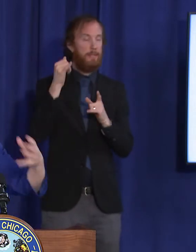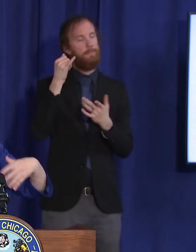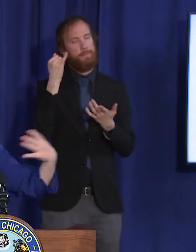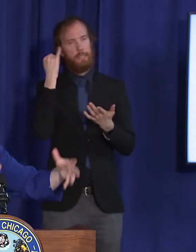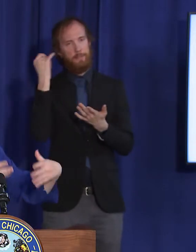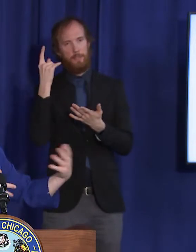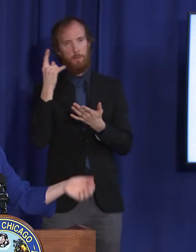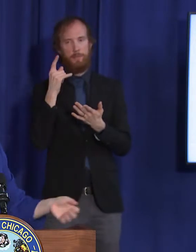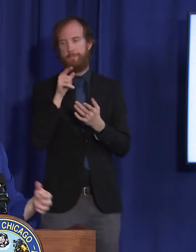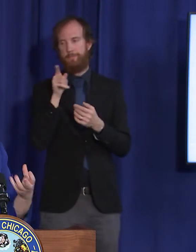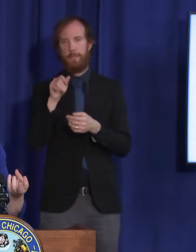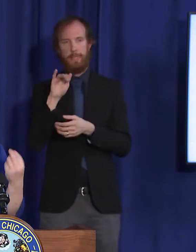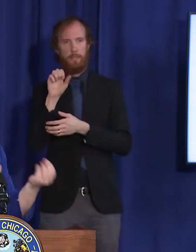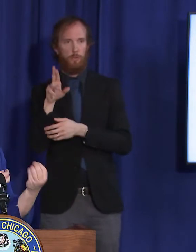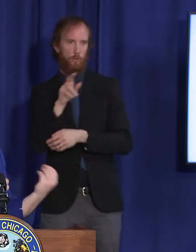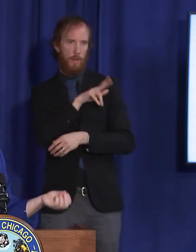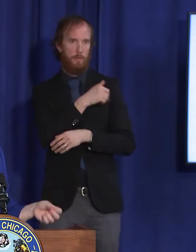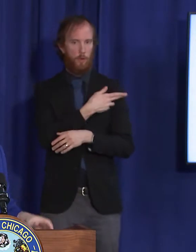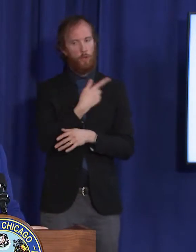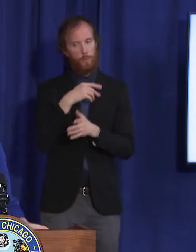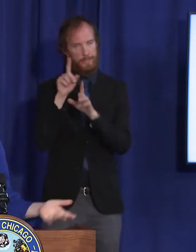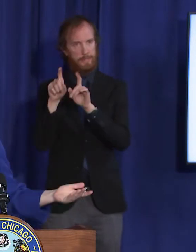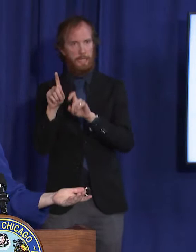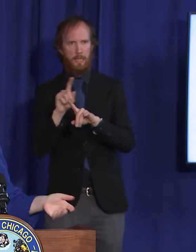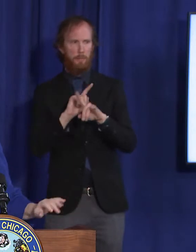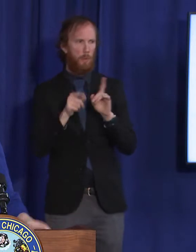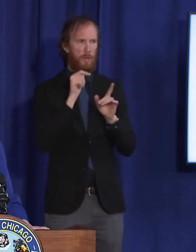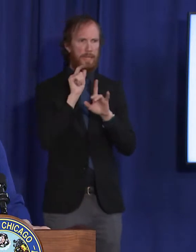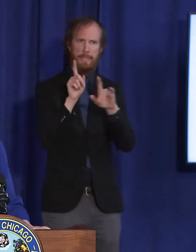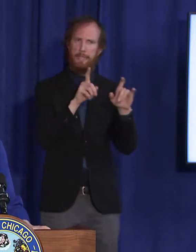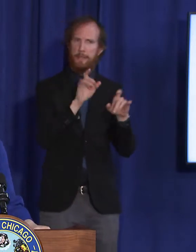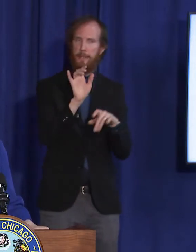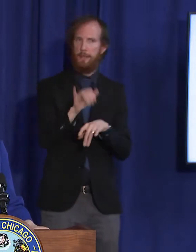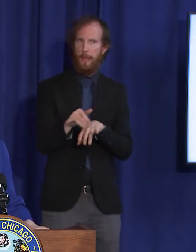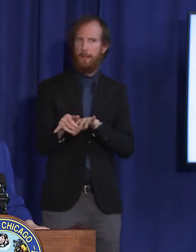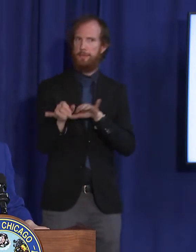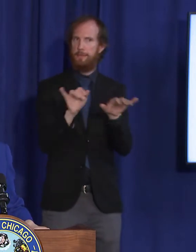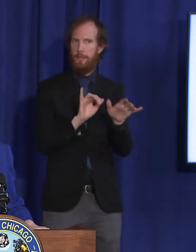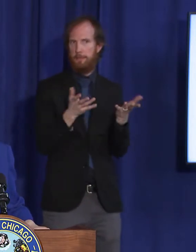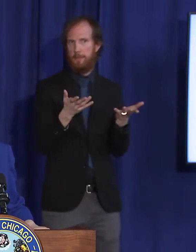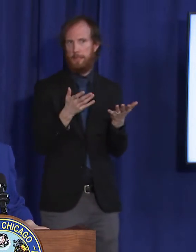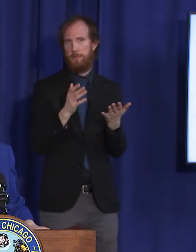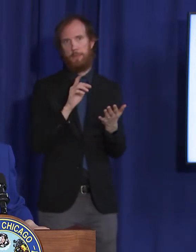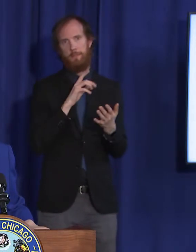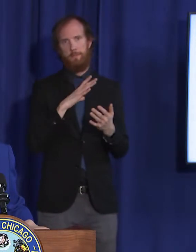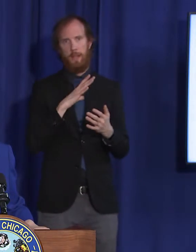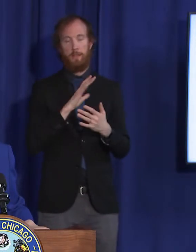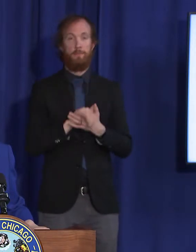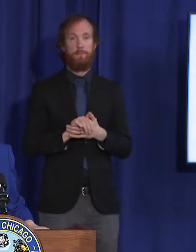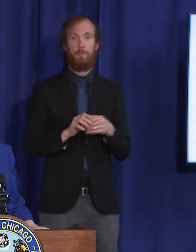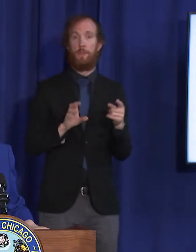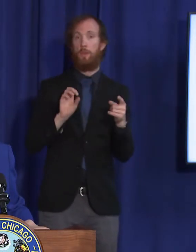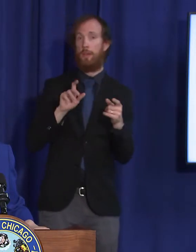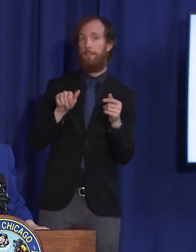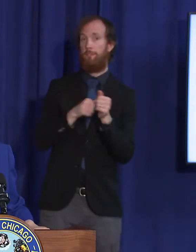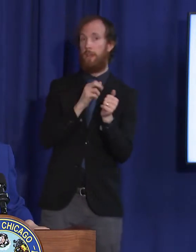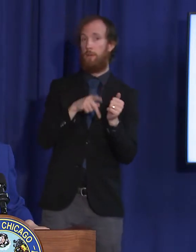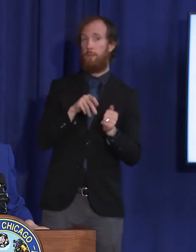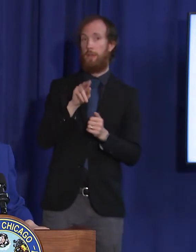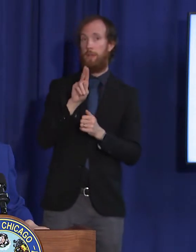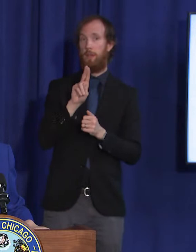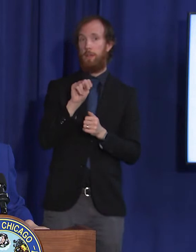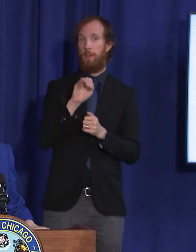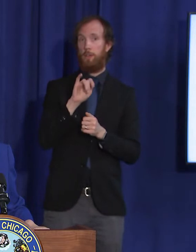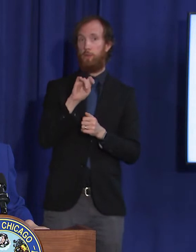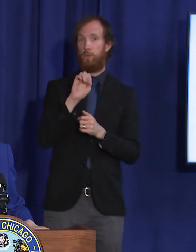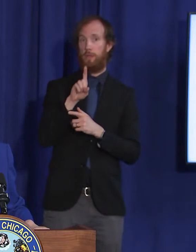ICU, and then we have ways of doing, surveillance and testing across the city, which we also have for COVID. And then just one follow-up. The United Center, they just announced today that they are no